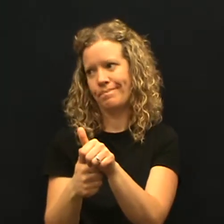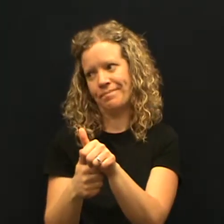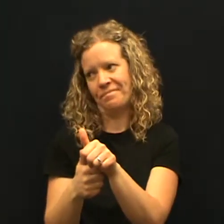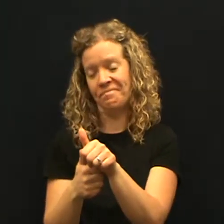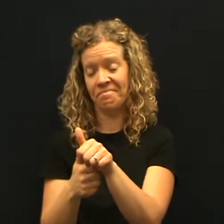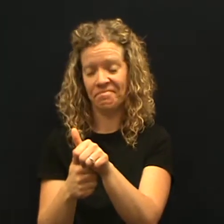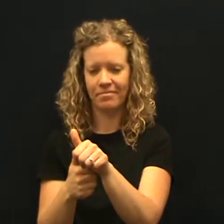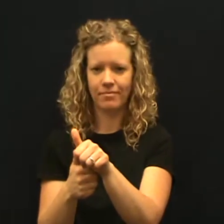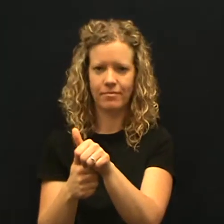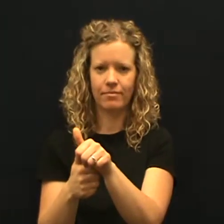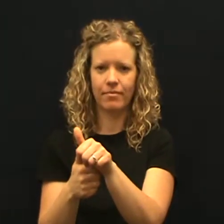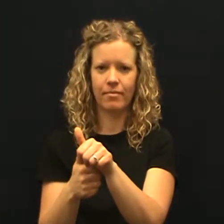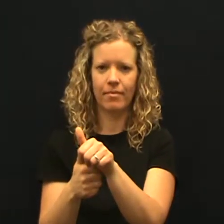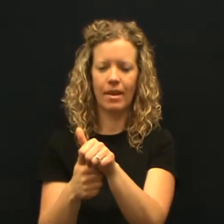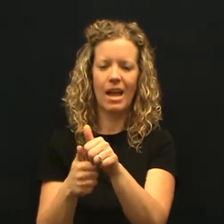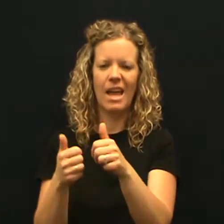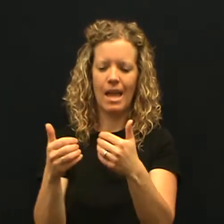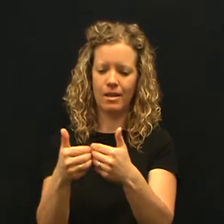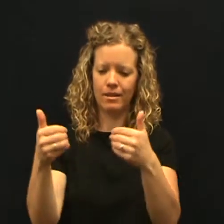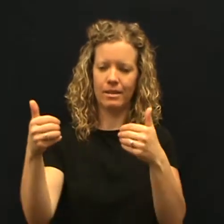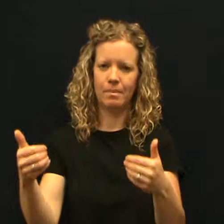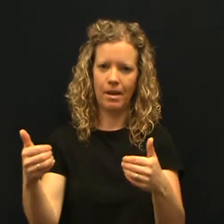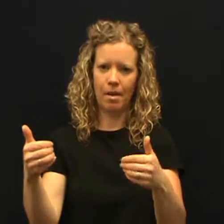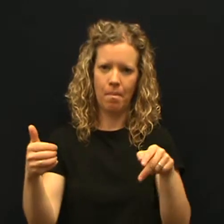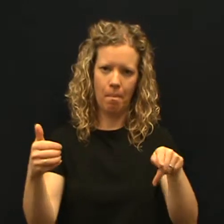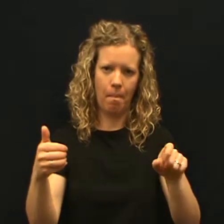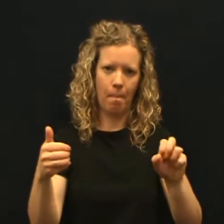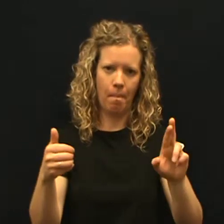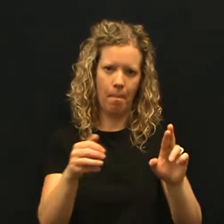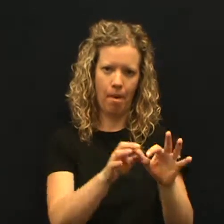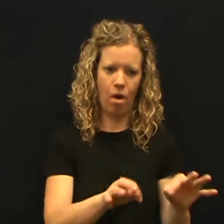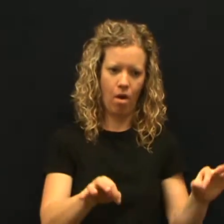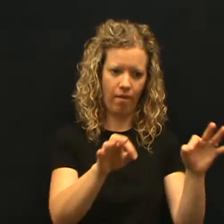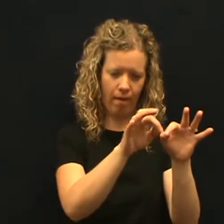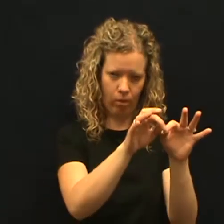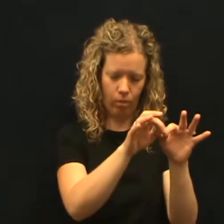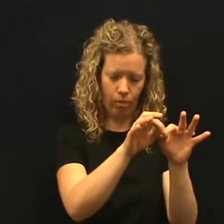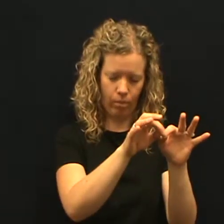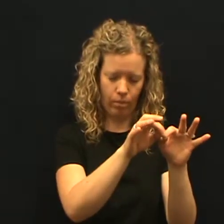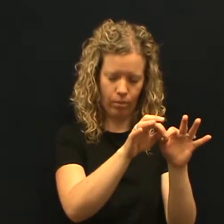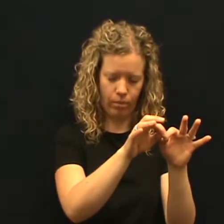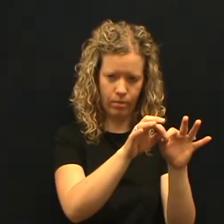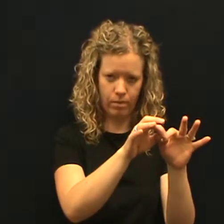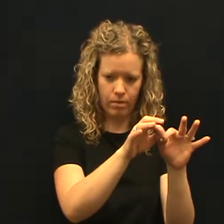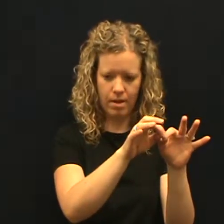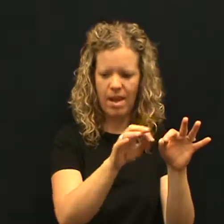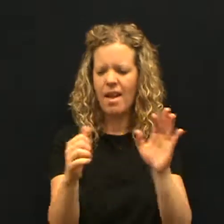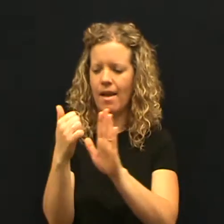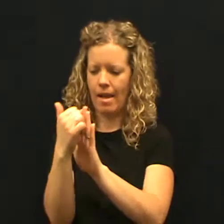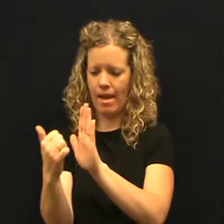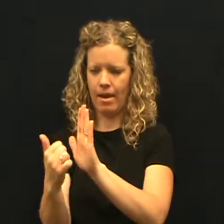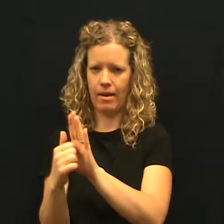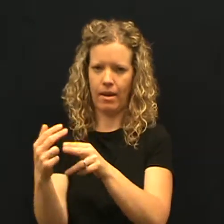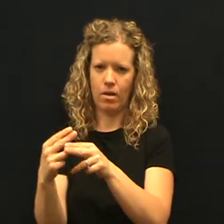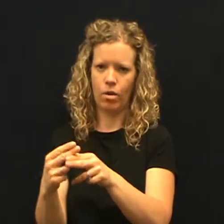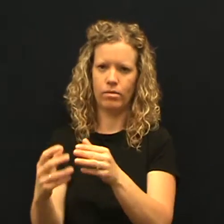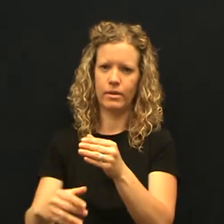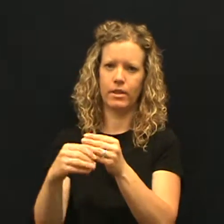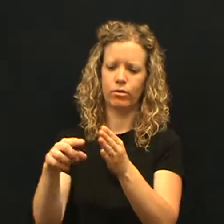the par value, in other words, common stock for the par value of that amount, and then an account called additional paid-in capital.